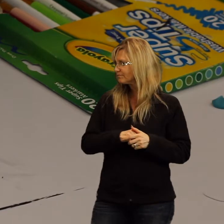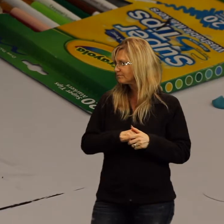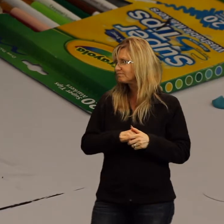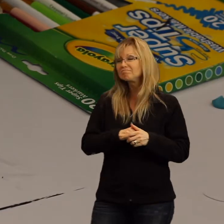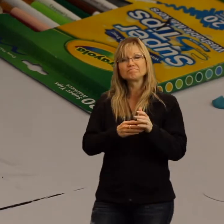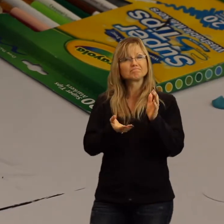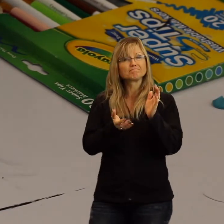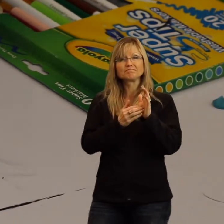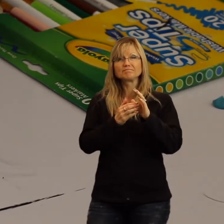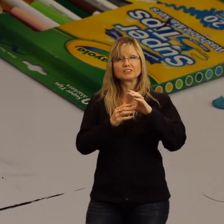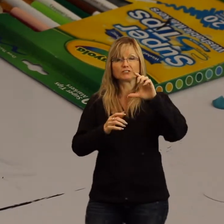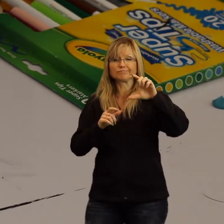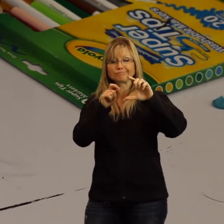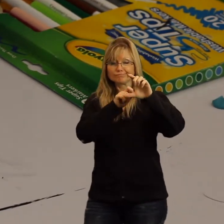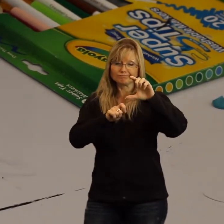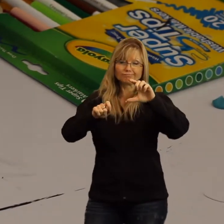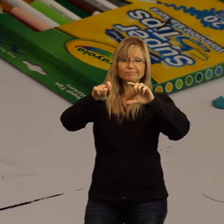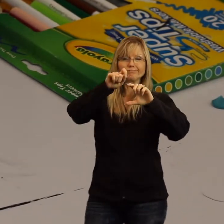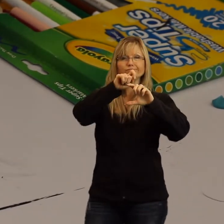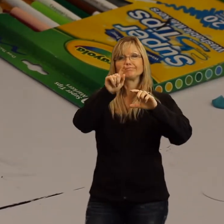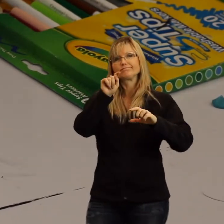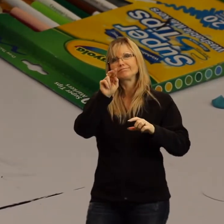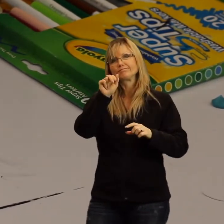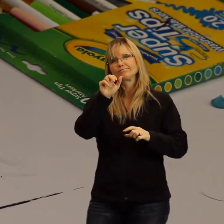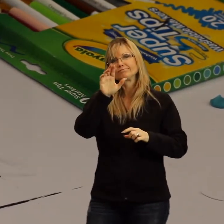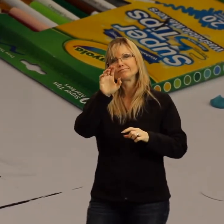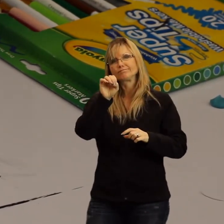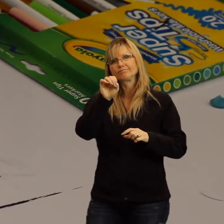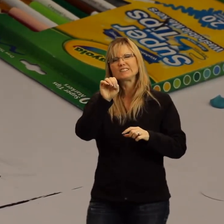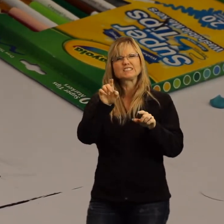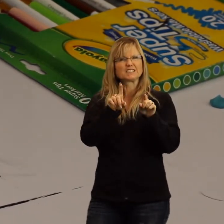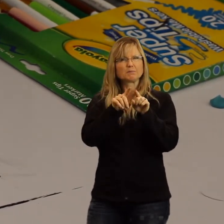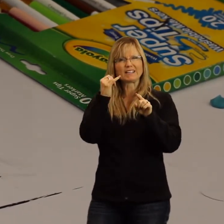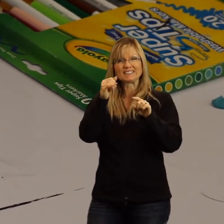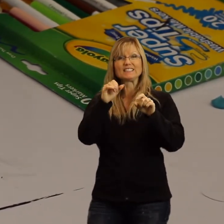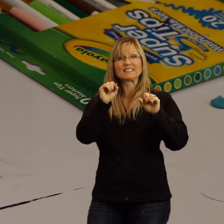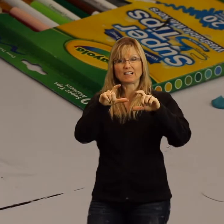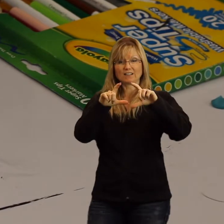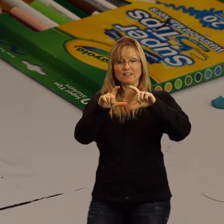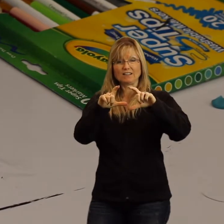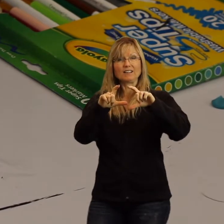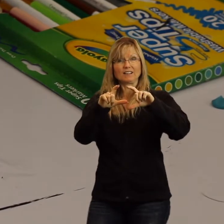Again, just tracing around it. You can do that same effect where you pull it